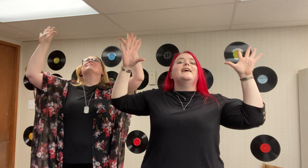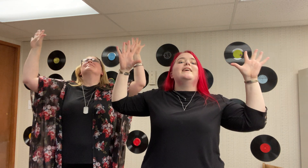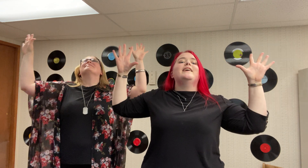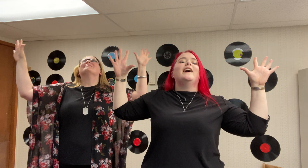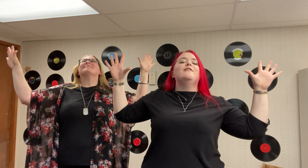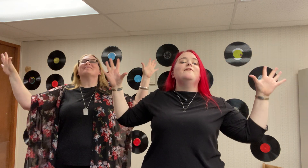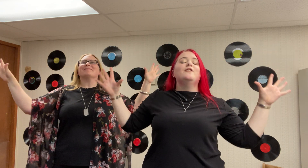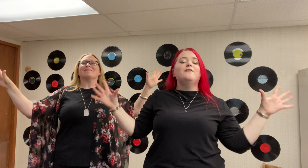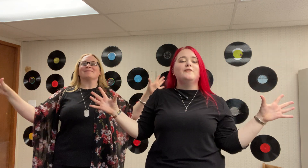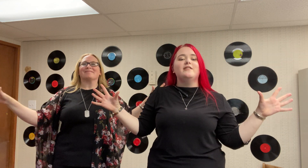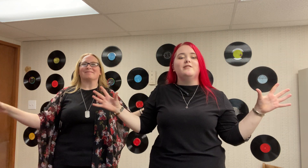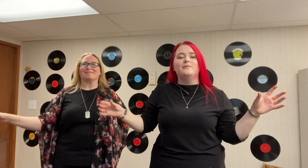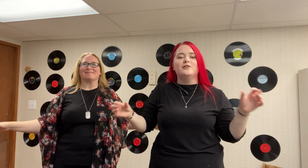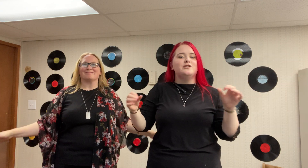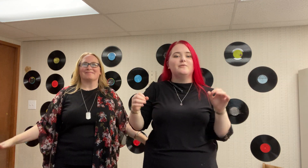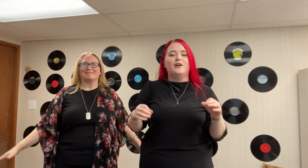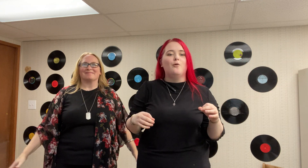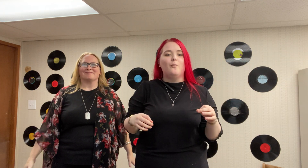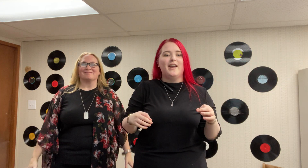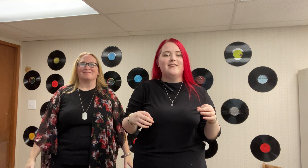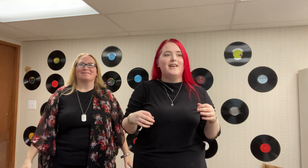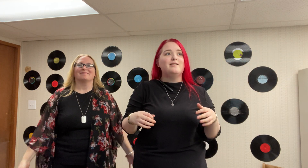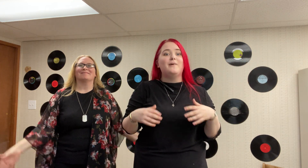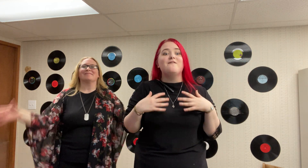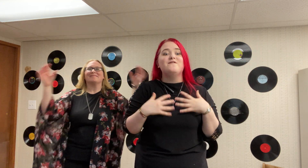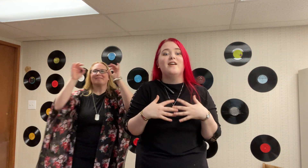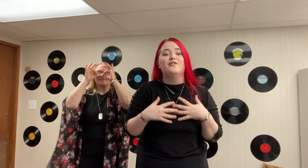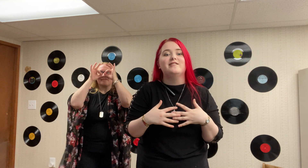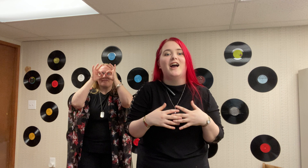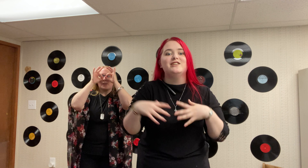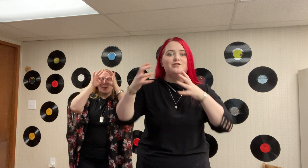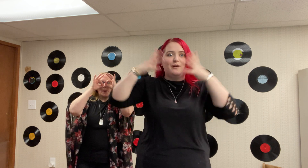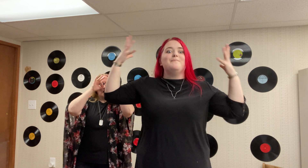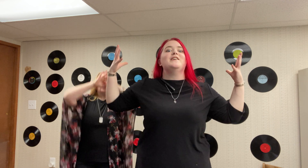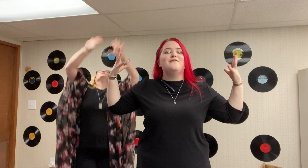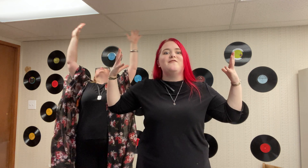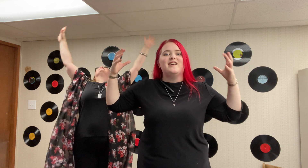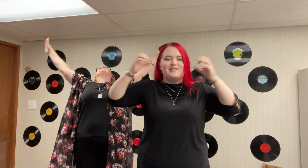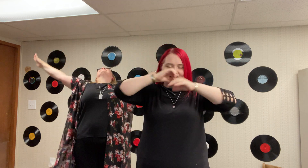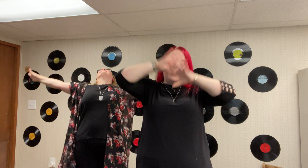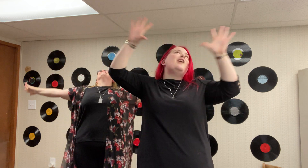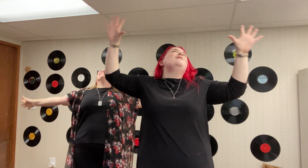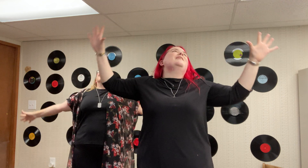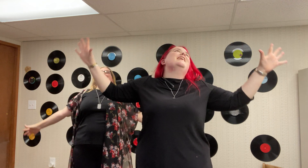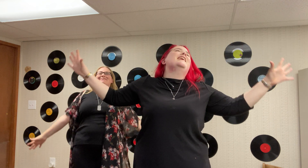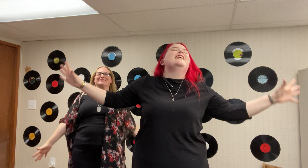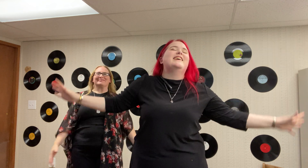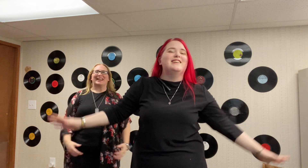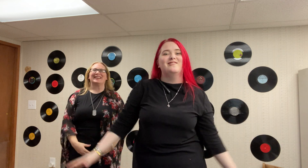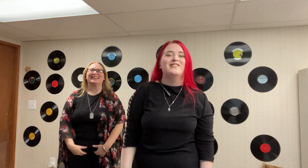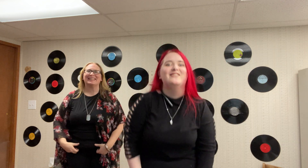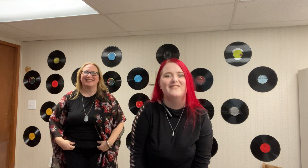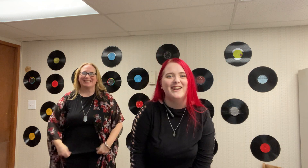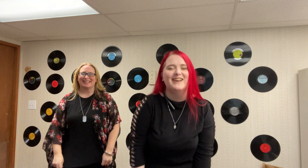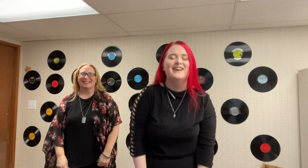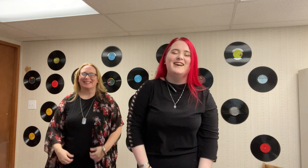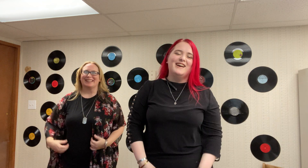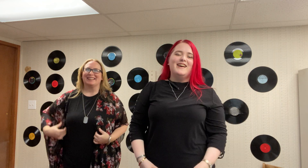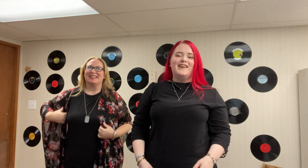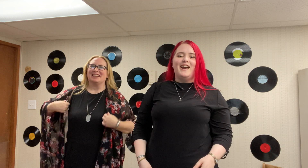awake. And feel free to, when you're doing awake, that's my favorite sign, to do the big face on like awake, and it's really fun. Okay,